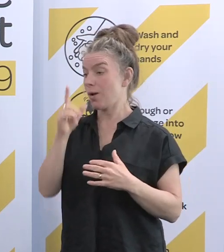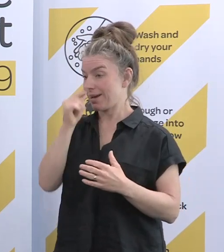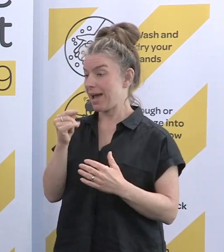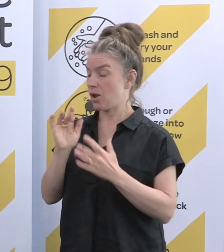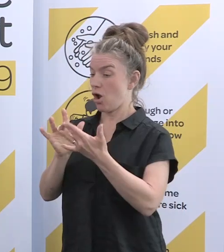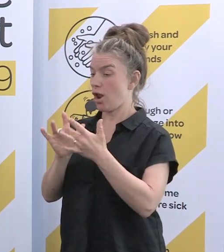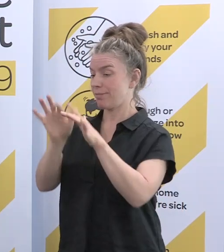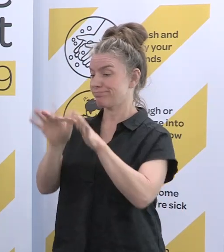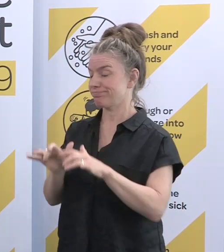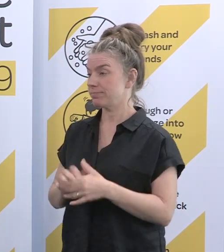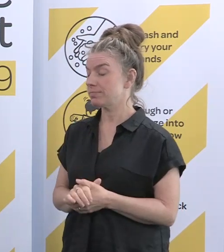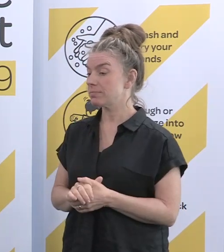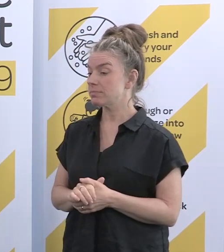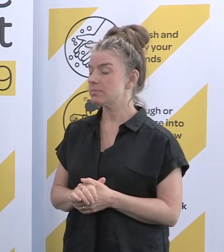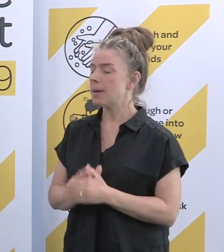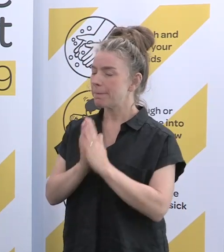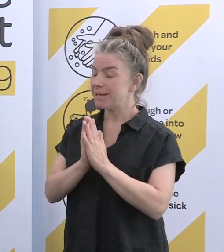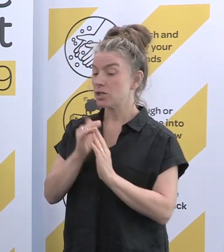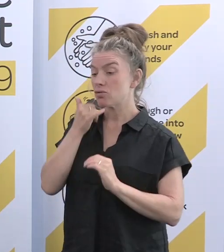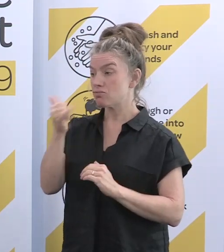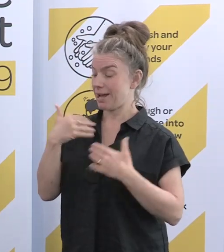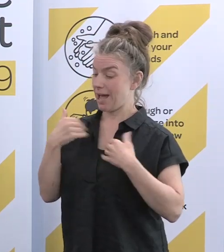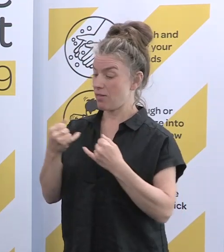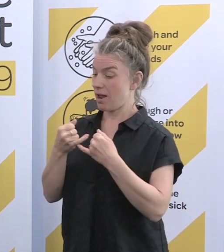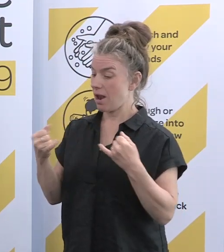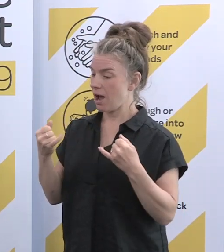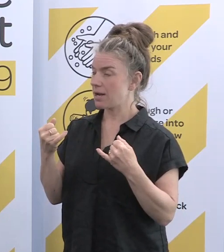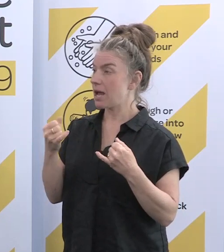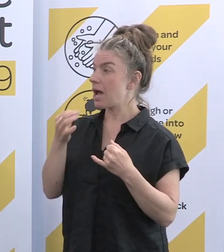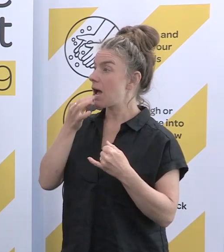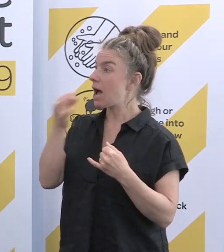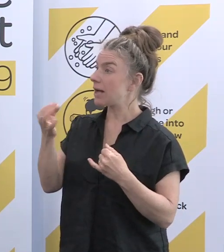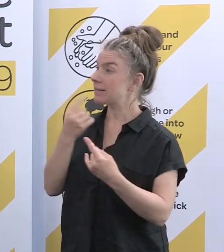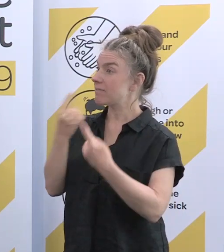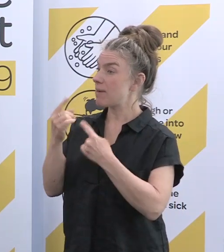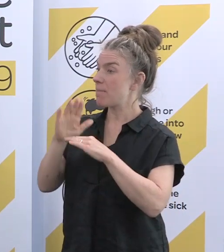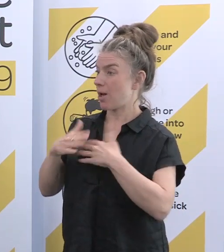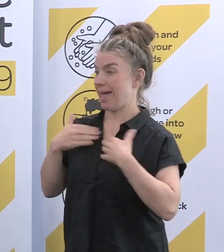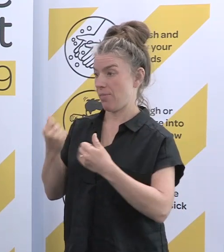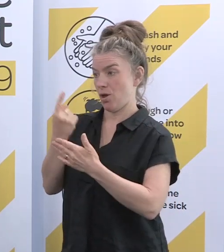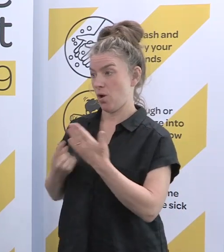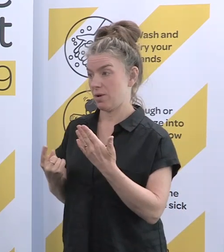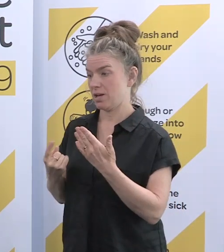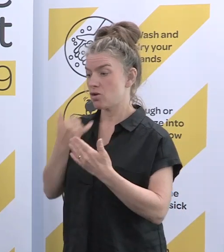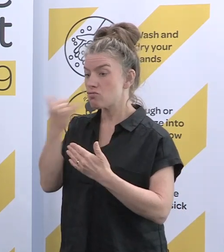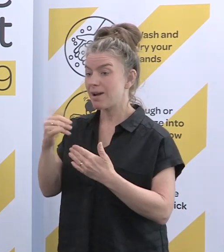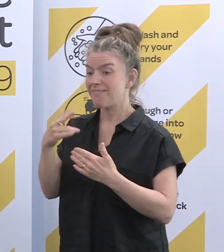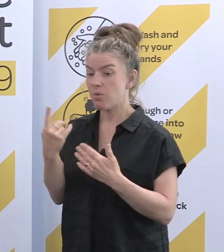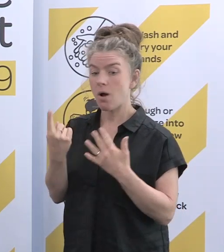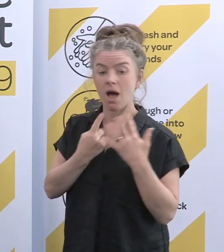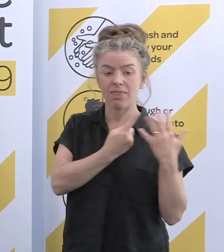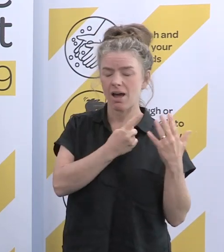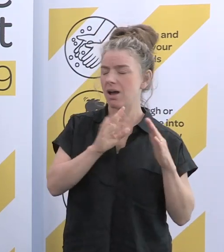day. If people can use Healthline to ask for information about their health, not for other information, there is excellent